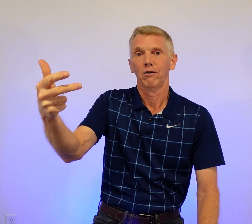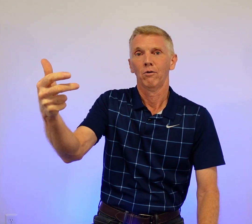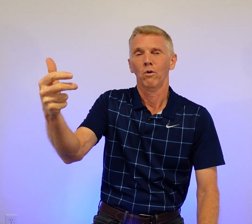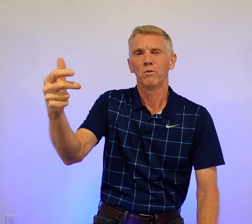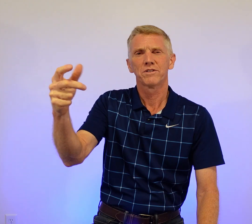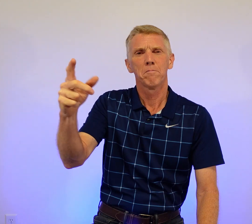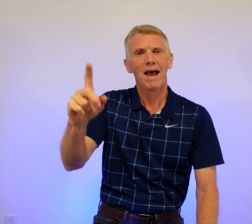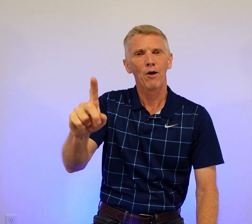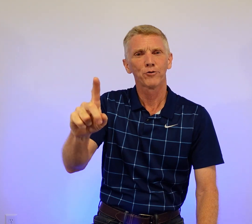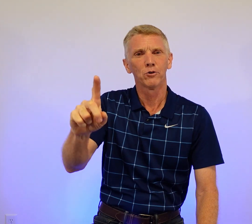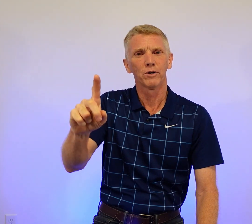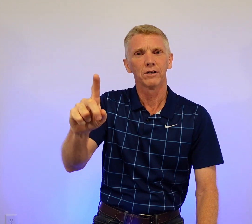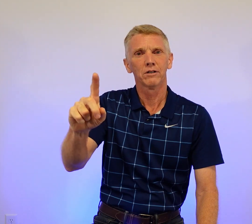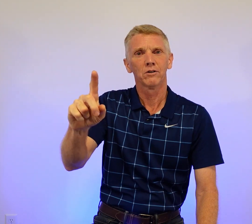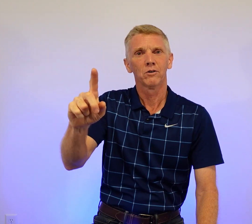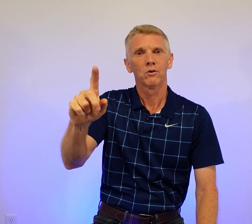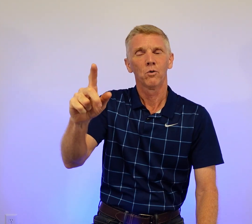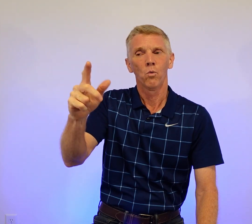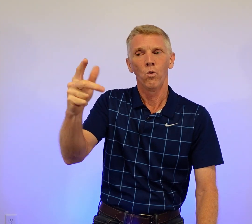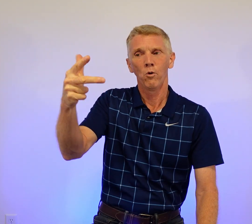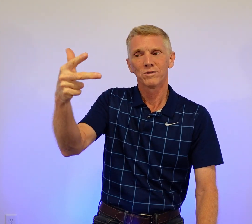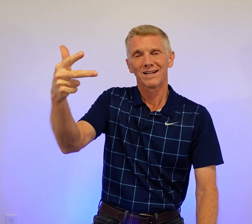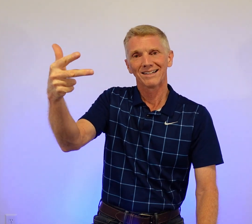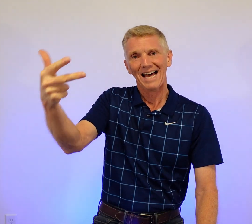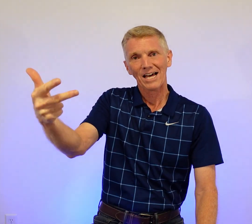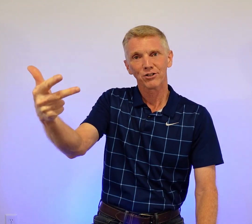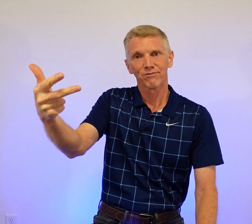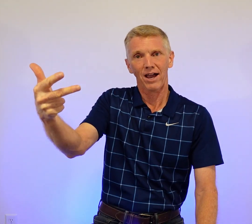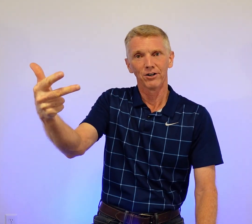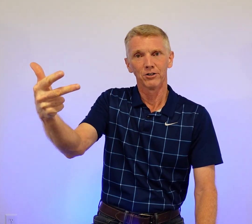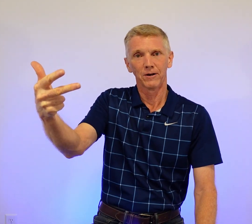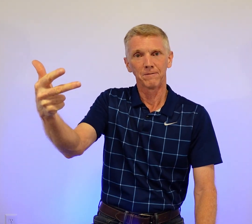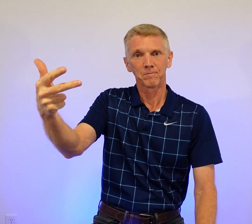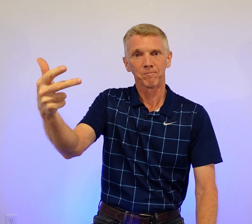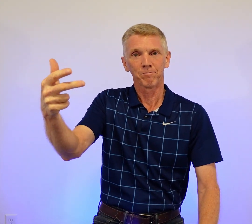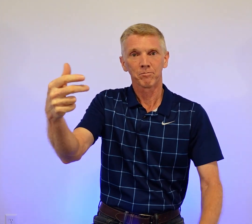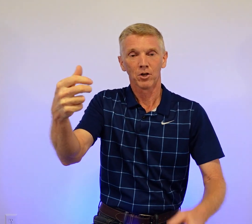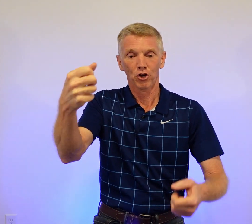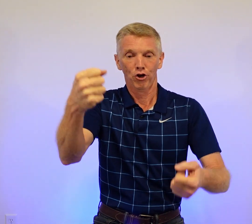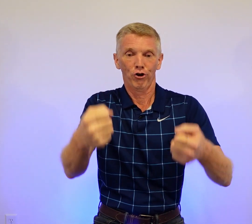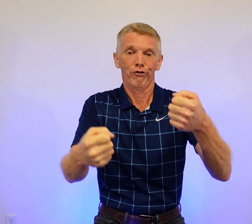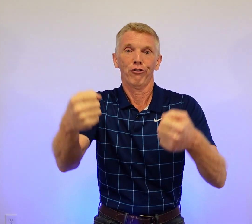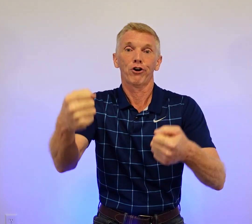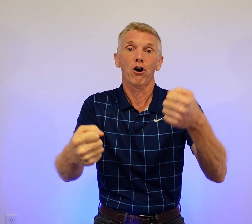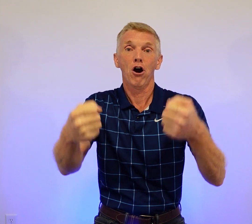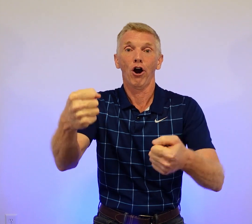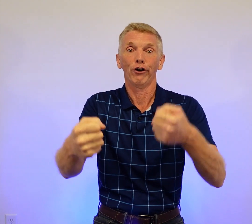What was the mouth doing? What was the classifier doing? The car is,